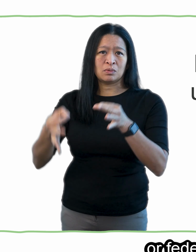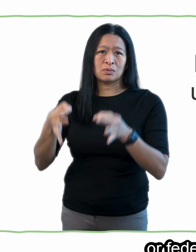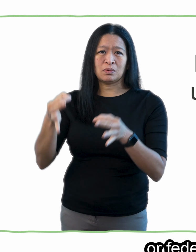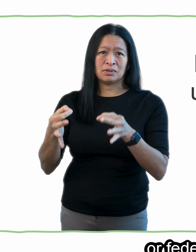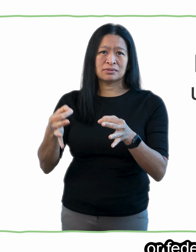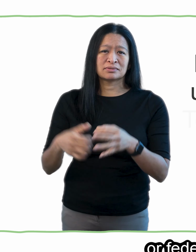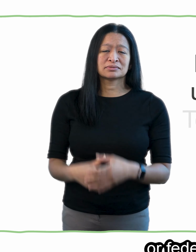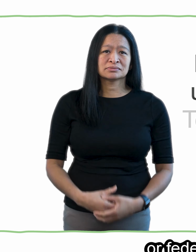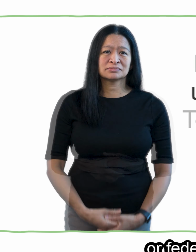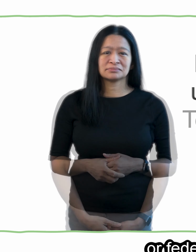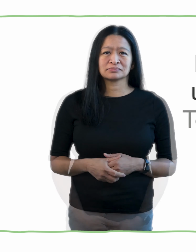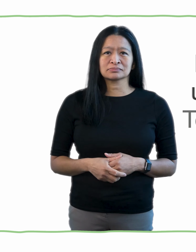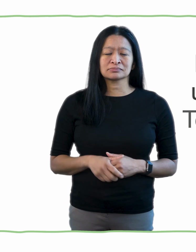court.